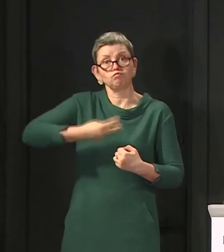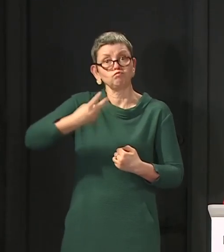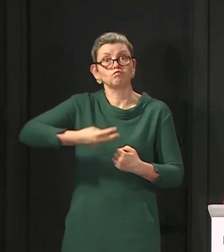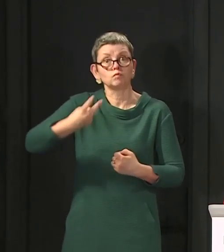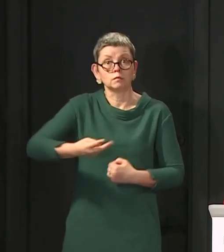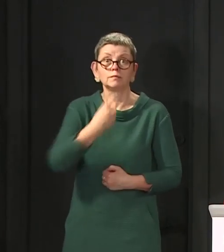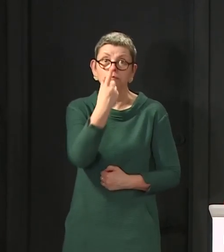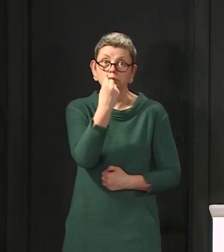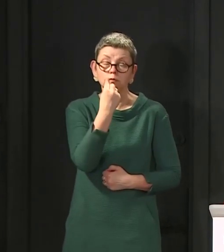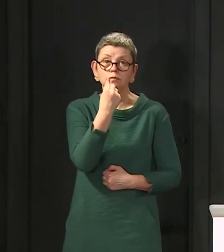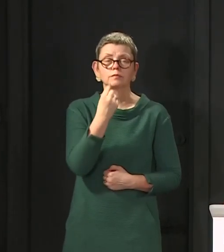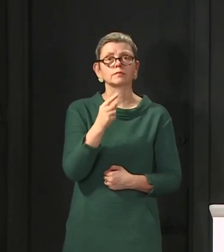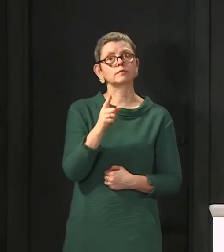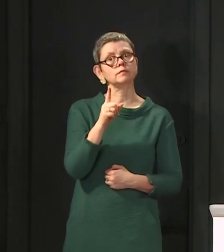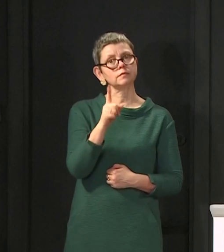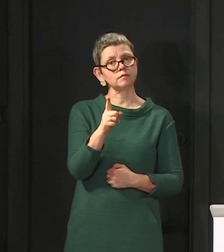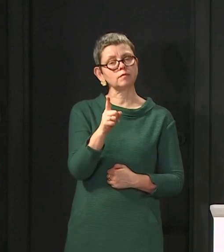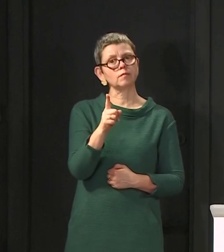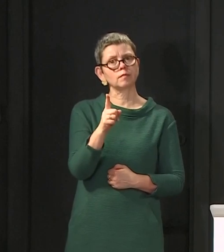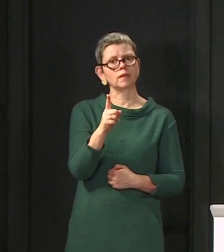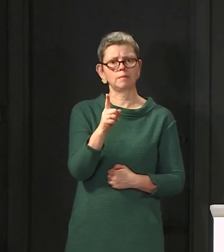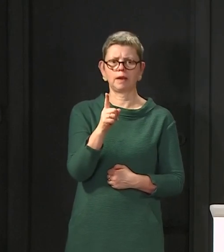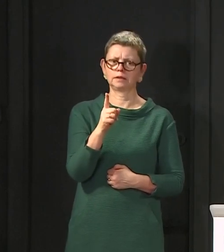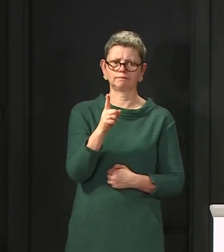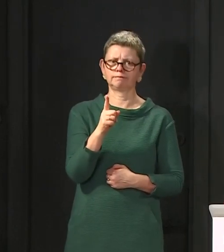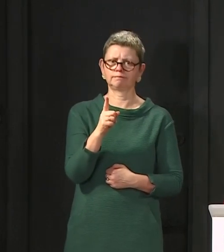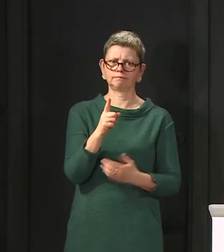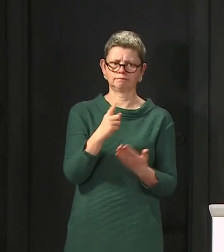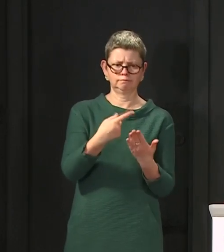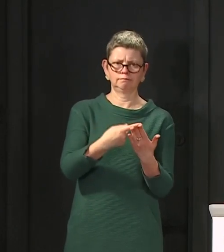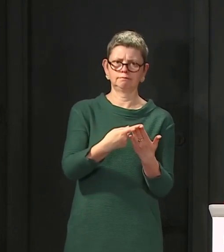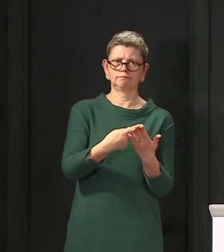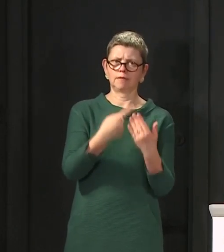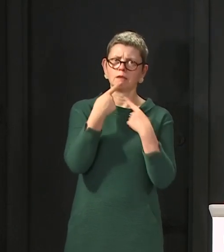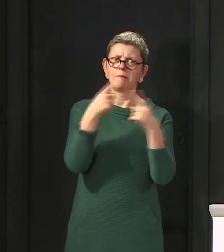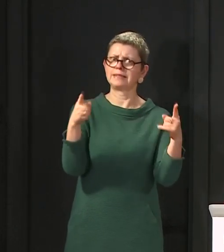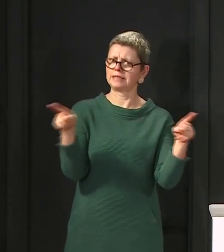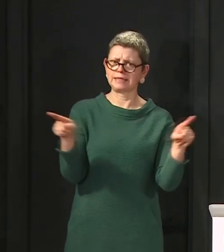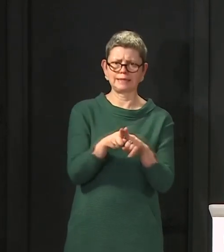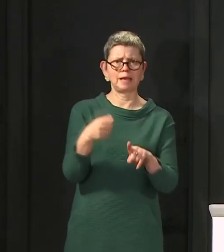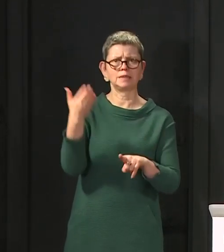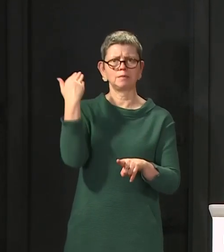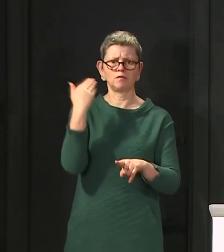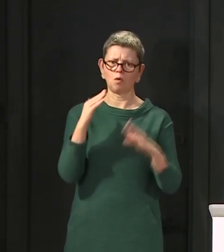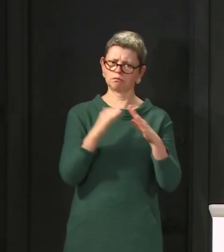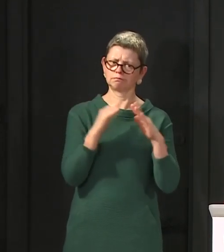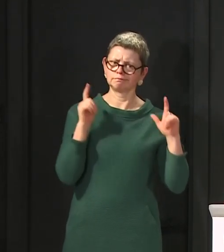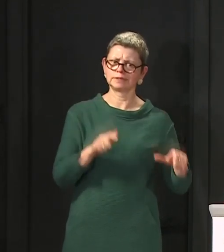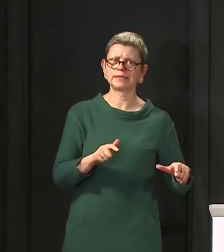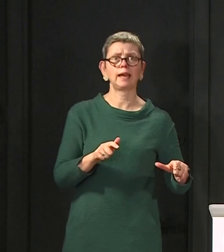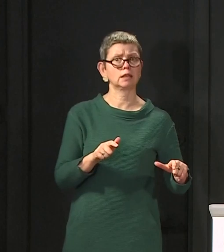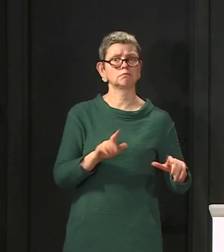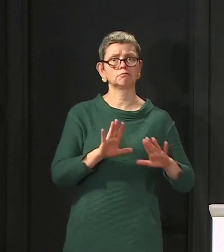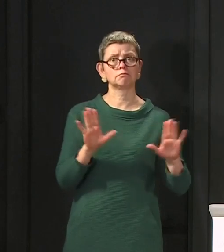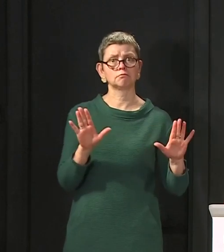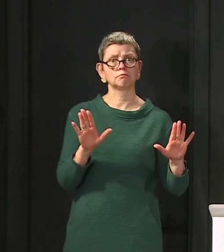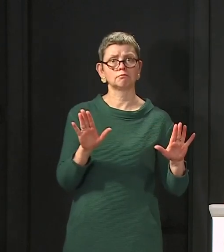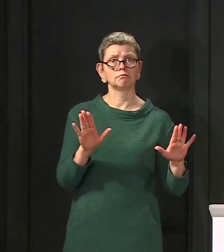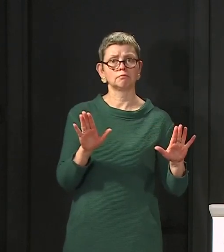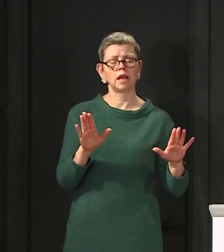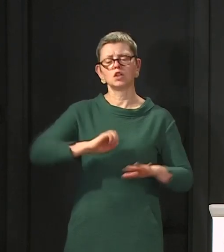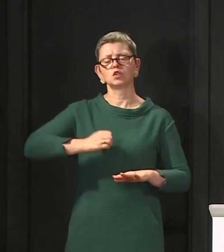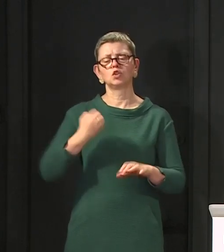But the default basic stay-at-home message remains, and the Scottish Government will take all appropriate steps to